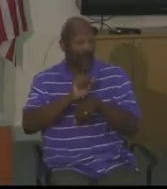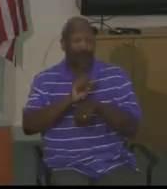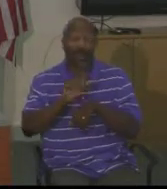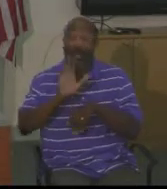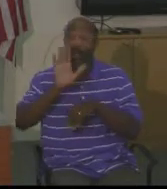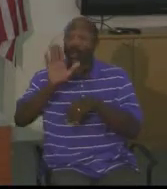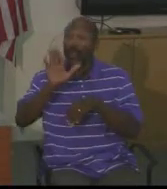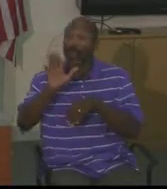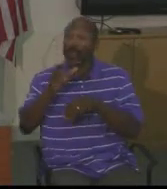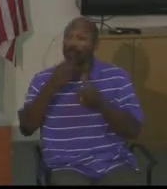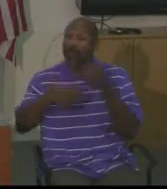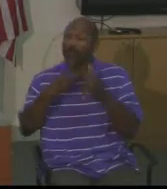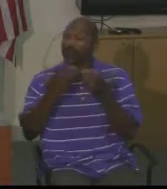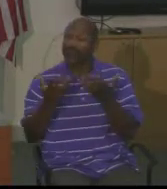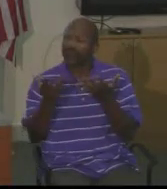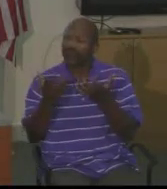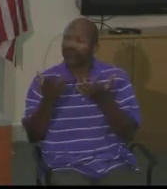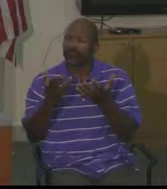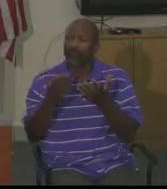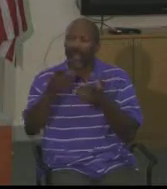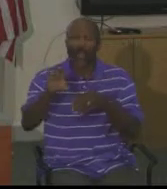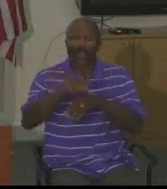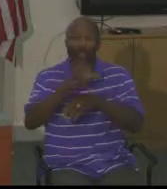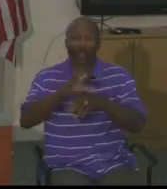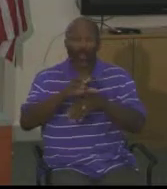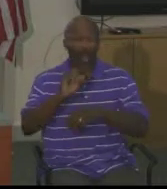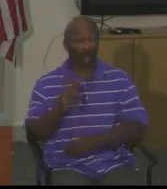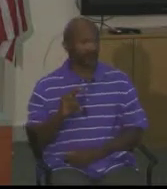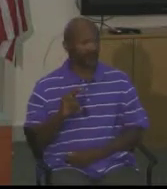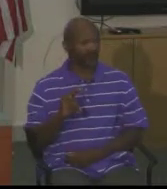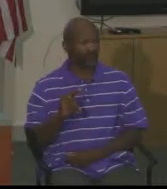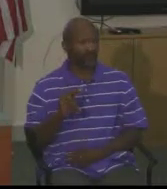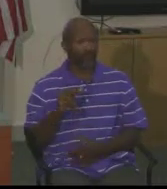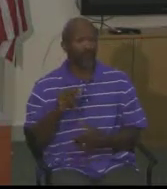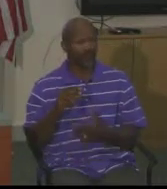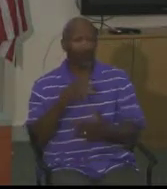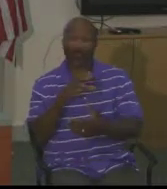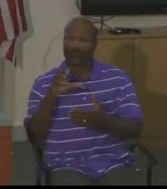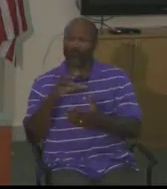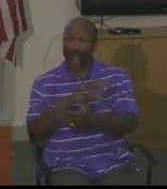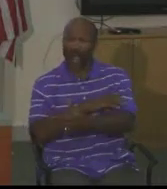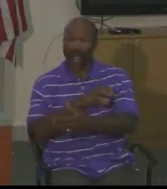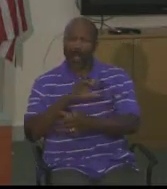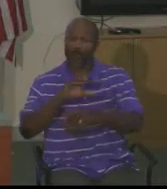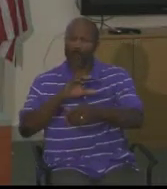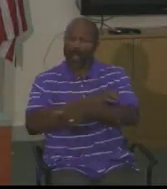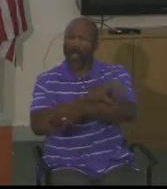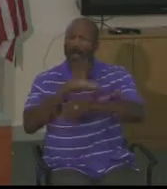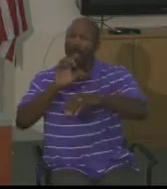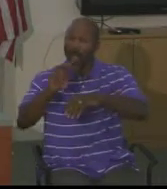first symptoms was the computer comes on, power's on, and then immediately powers off.